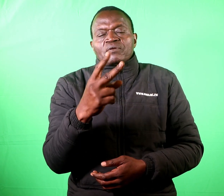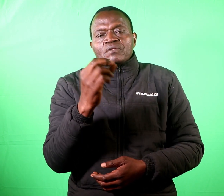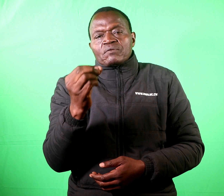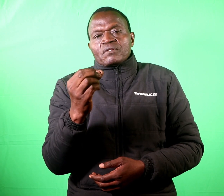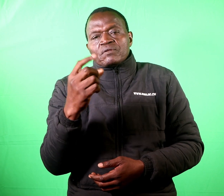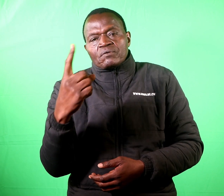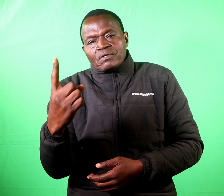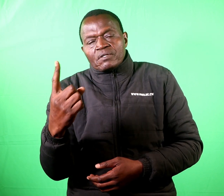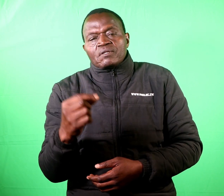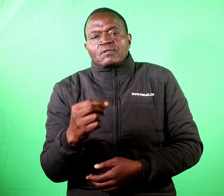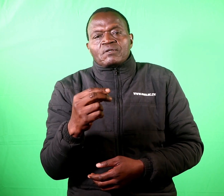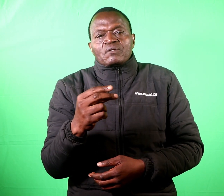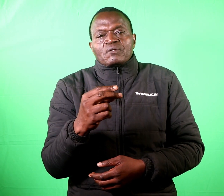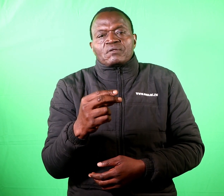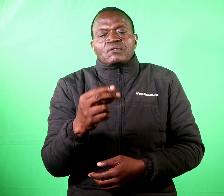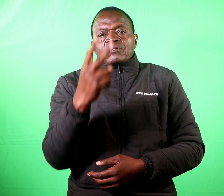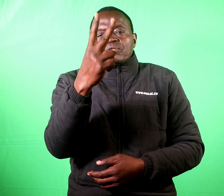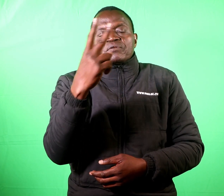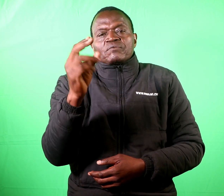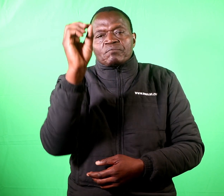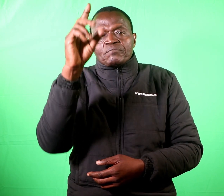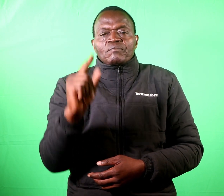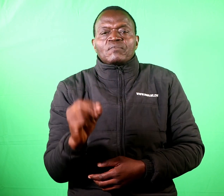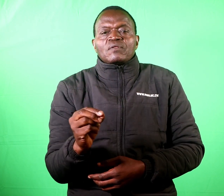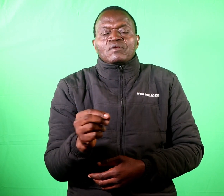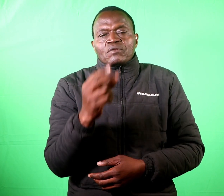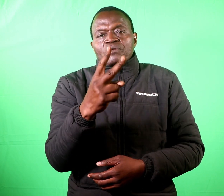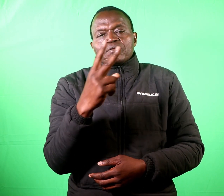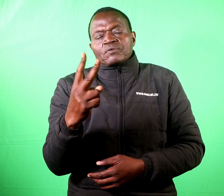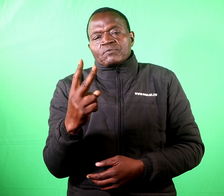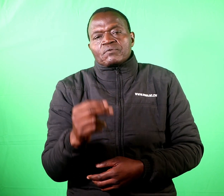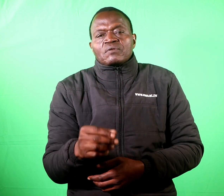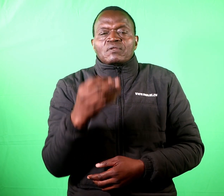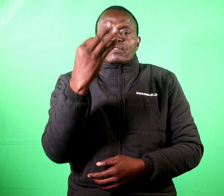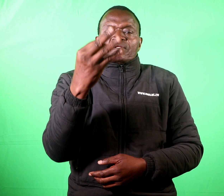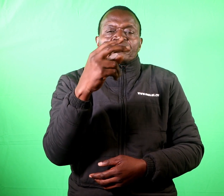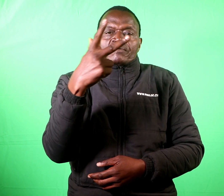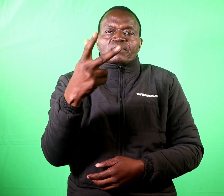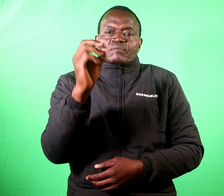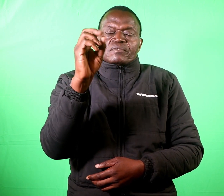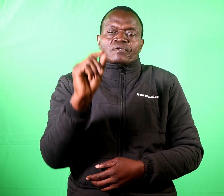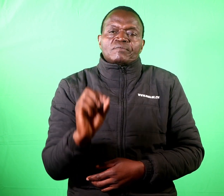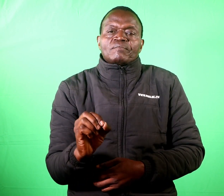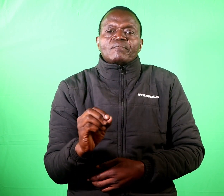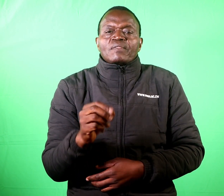2021, 22%, 2022, 38%,